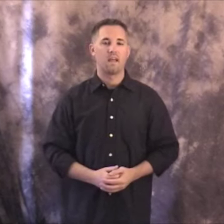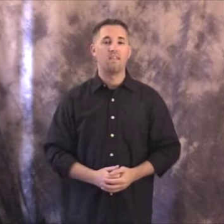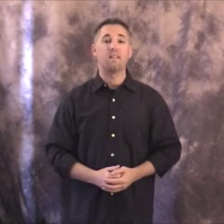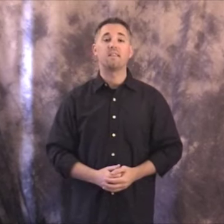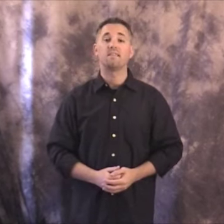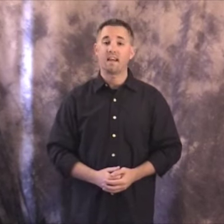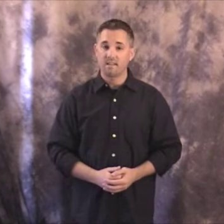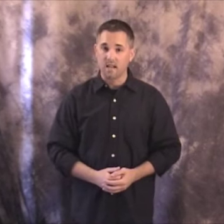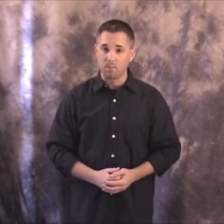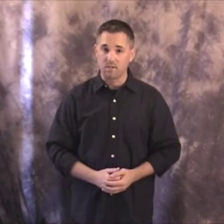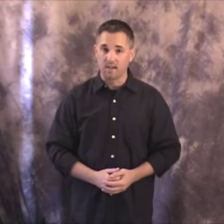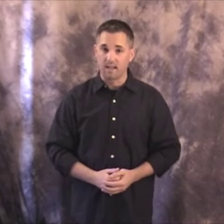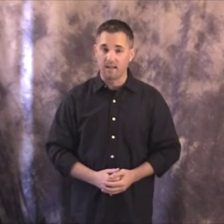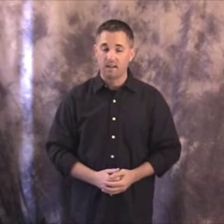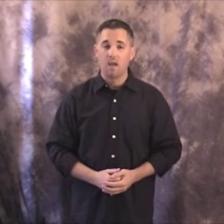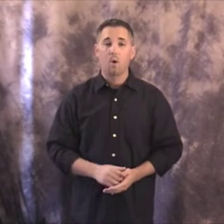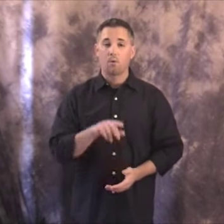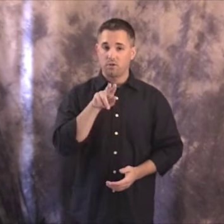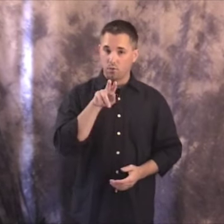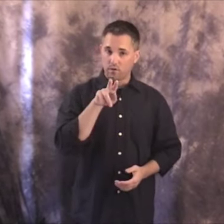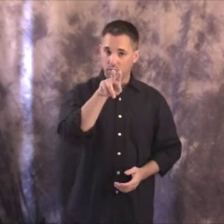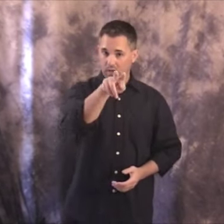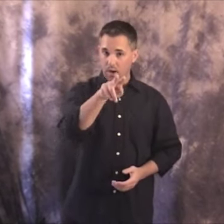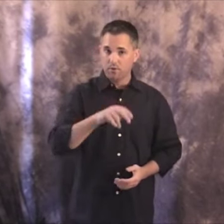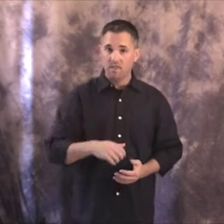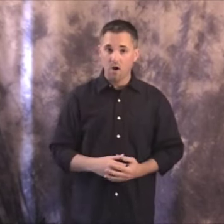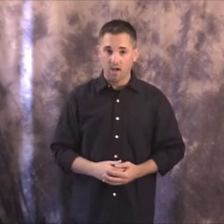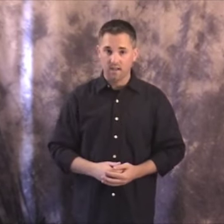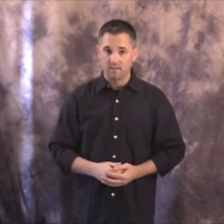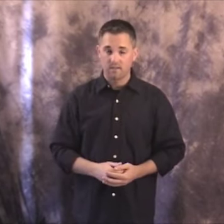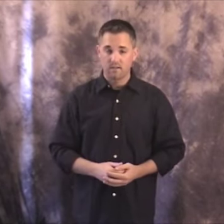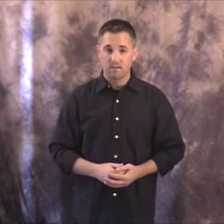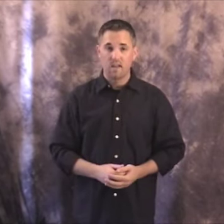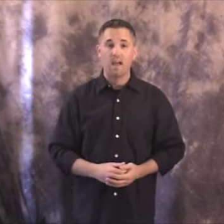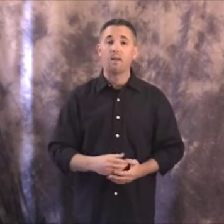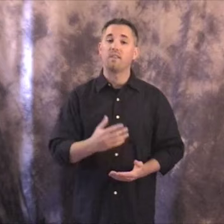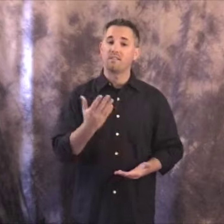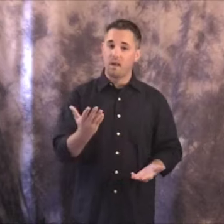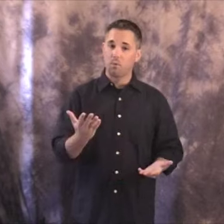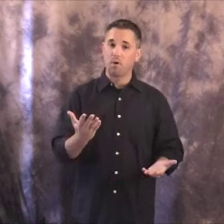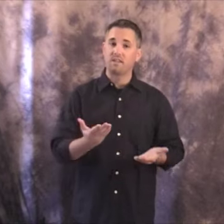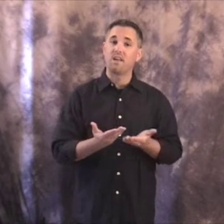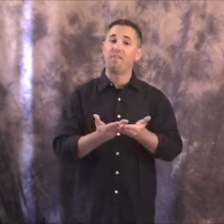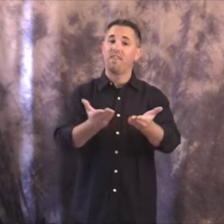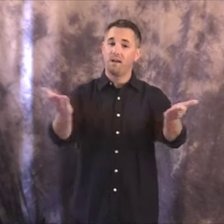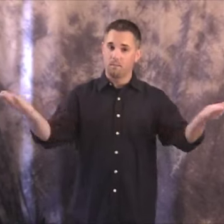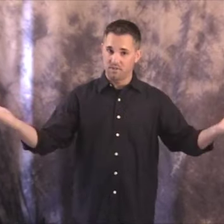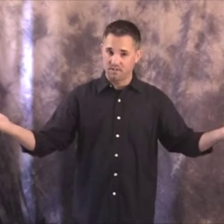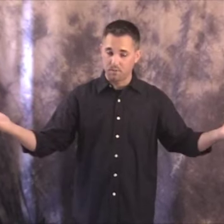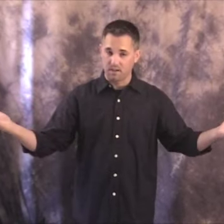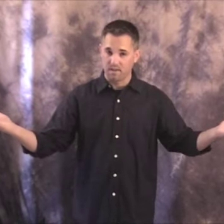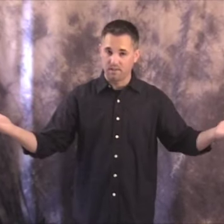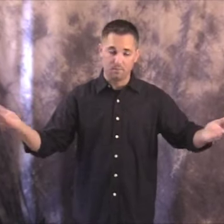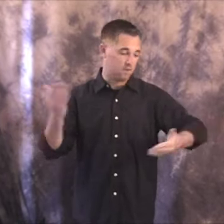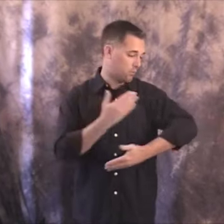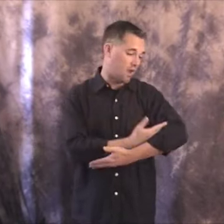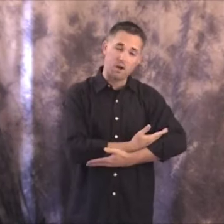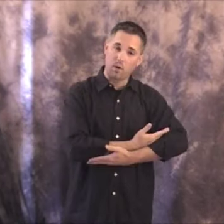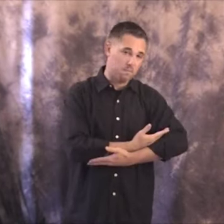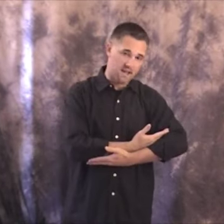And then the second time we sign it, we're just going to look out to the audience, and this time we're going to tell them to sleep in heavenly peace. We're not going back